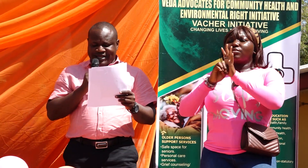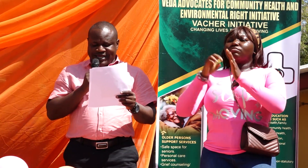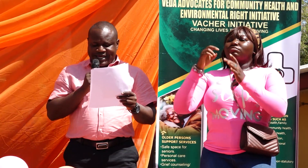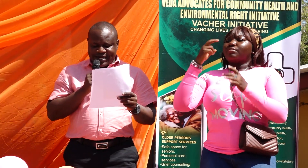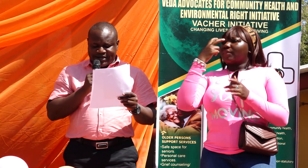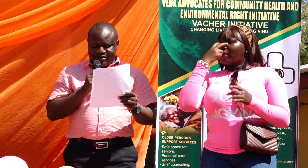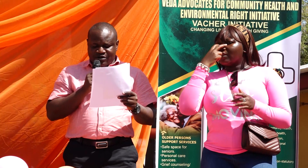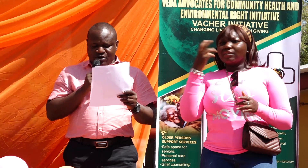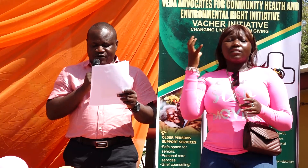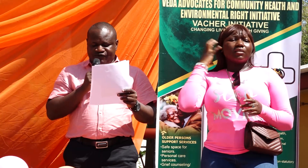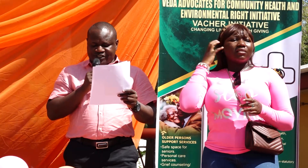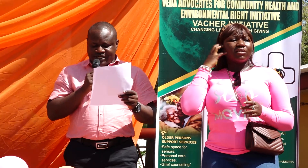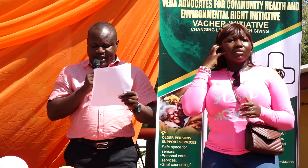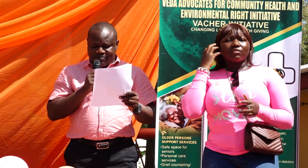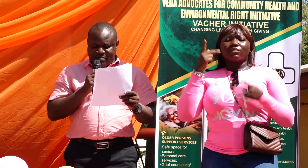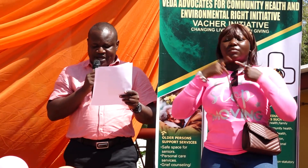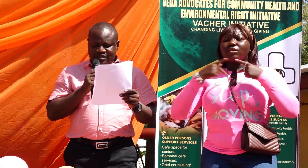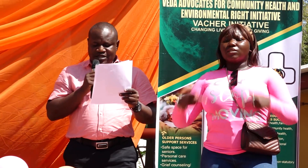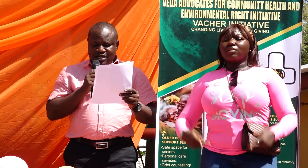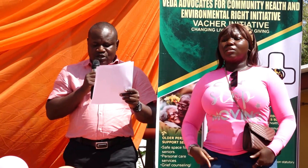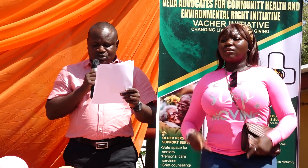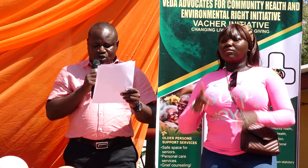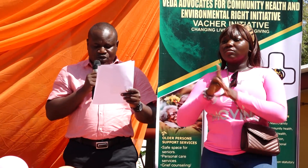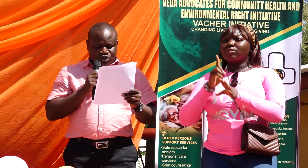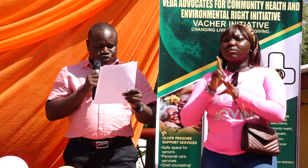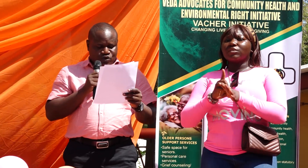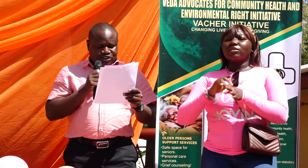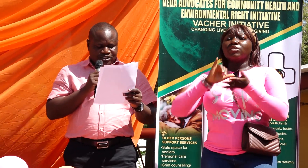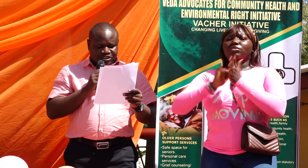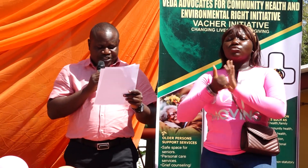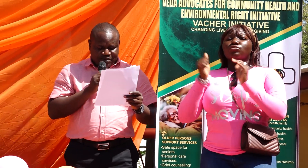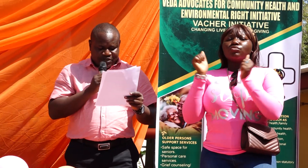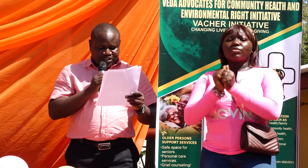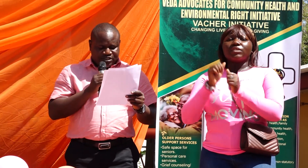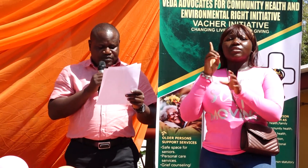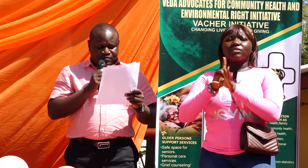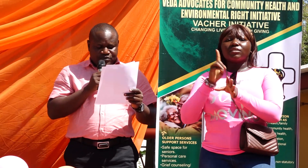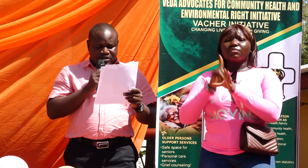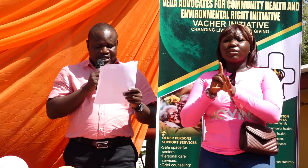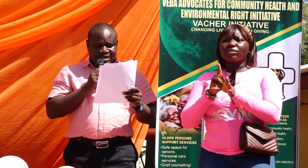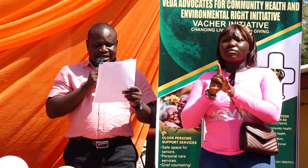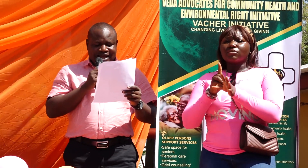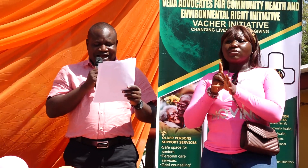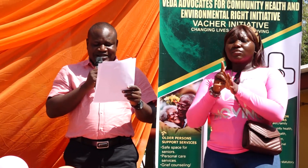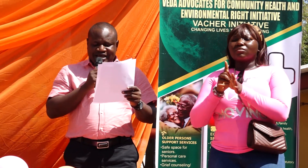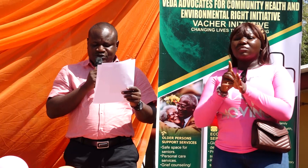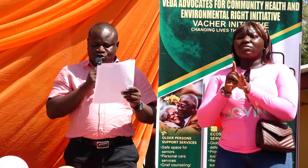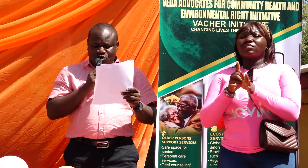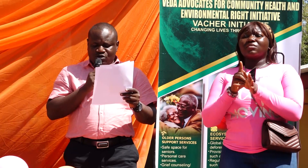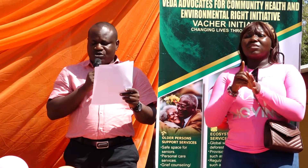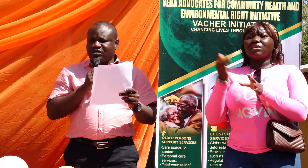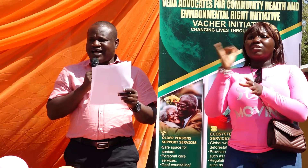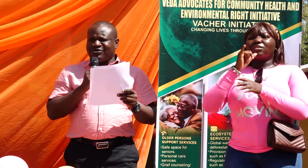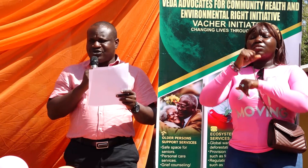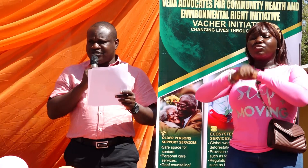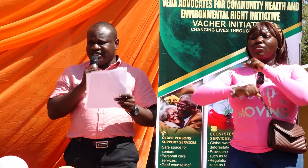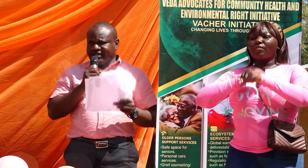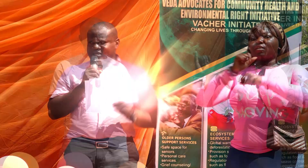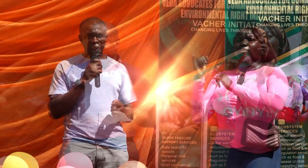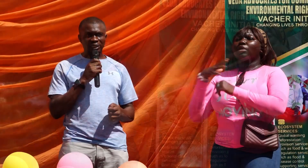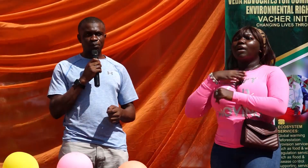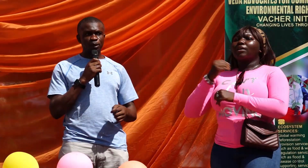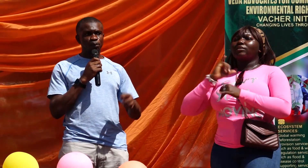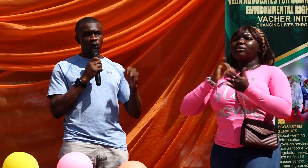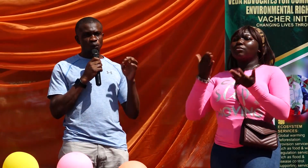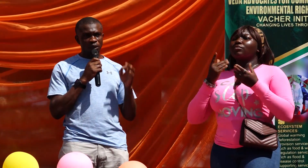visual, hearing, physical impairment, those with disability, they struggle a lot